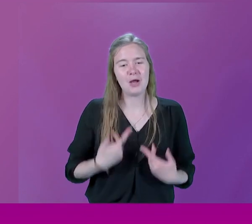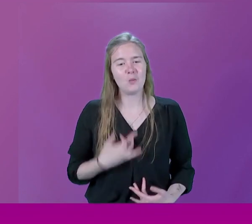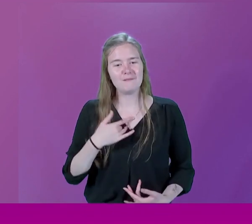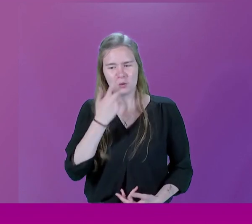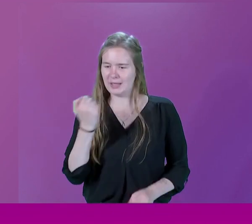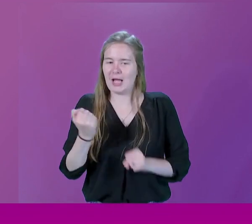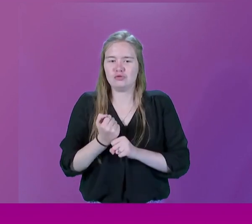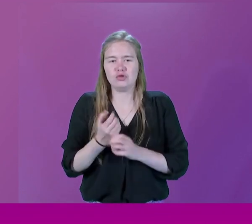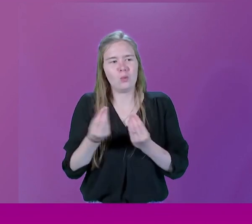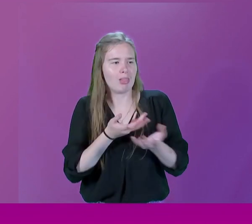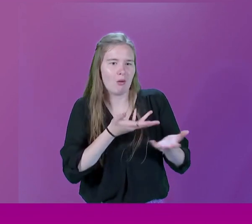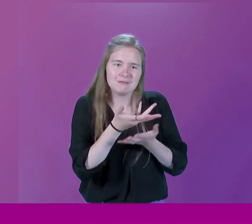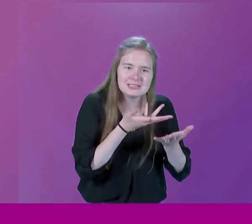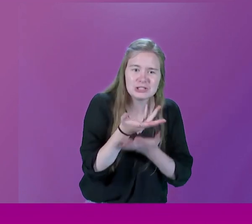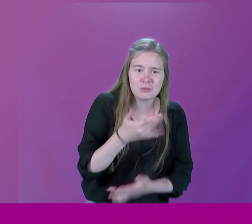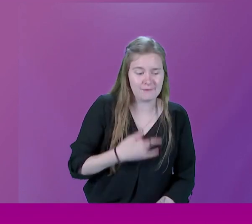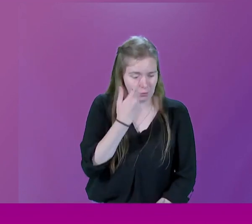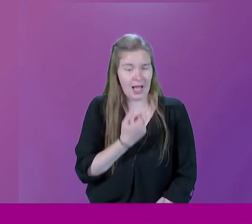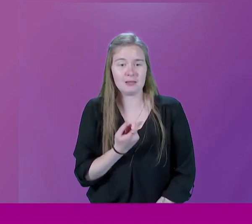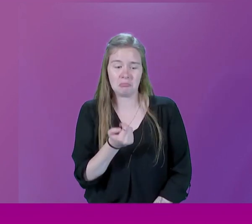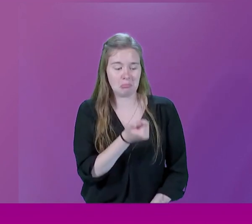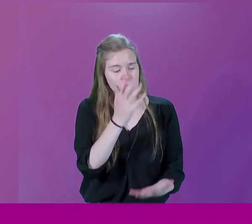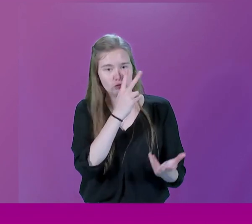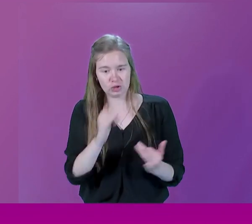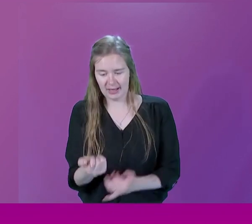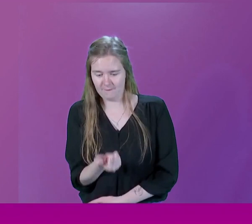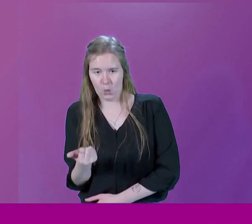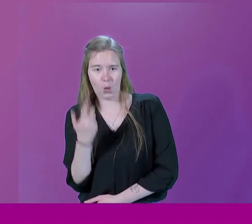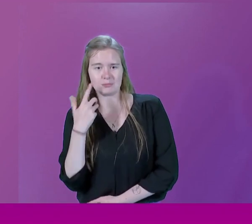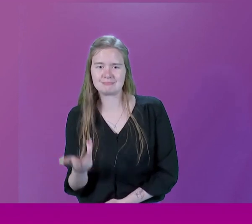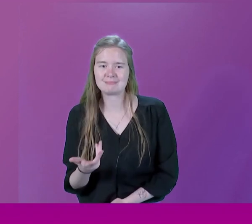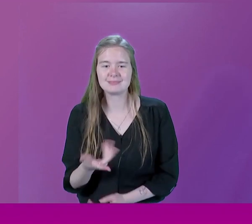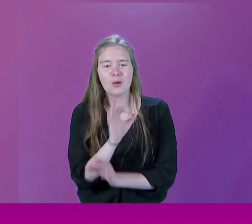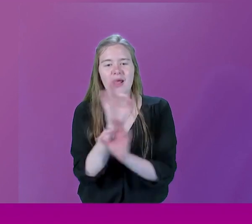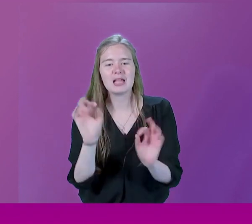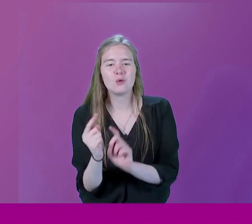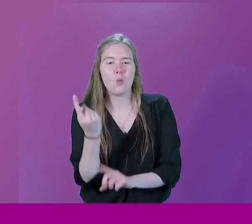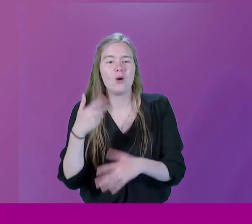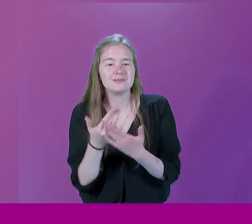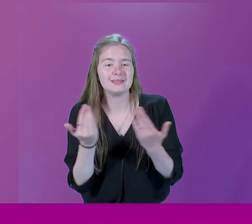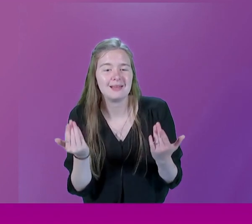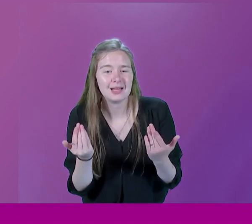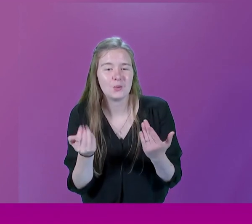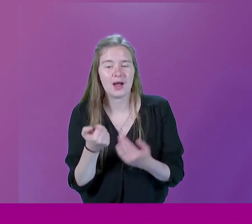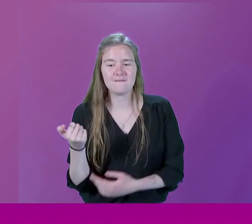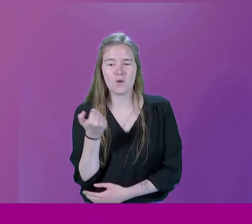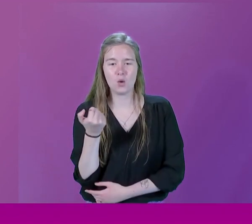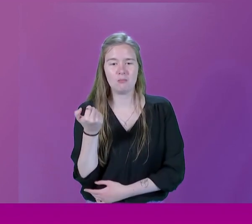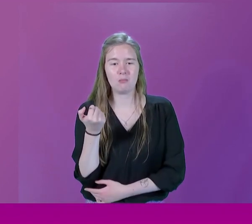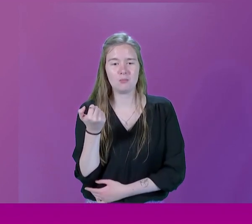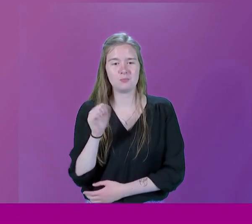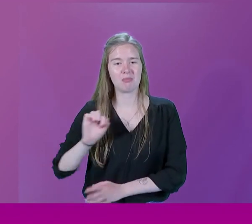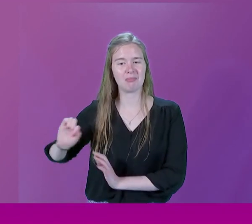feel we can do that with a conversation, you know. And I would just ask if for one day we could pop our mobile